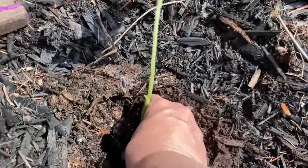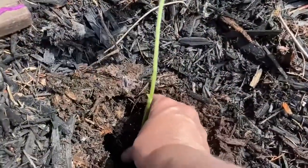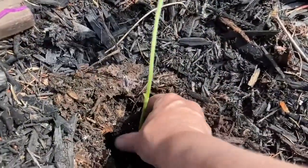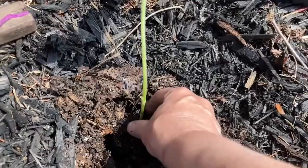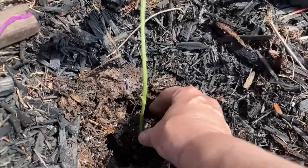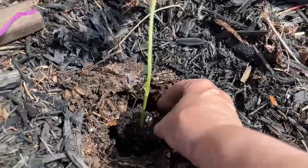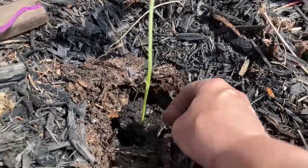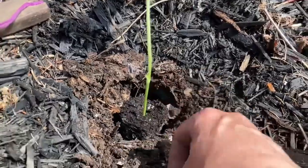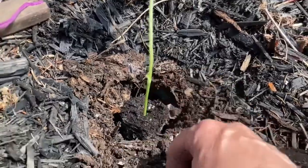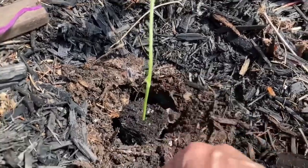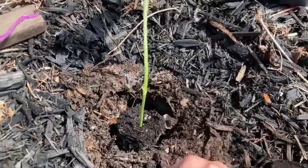them.